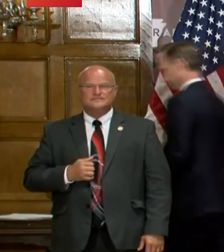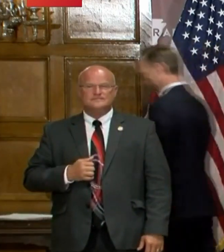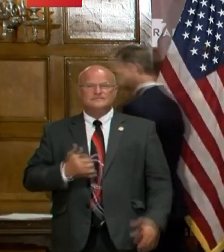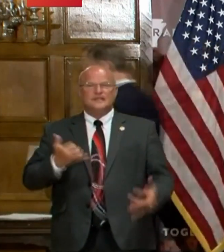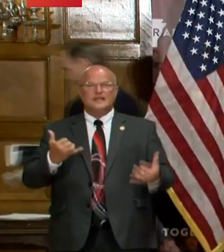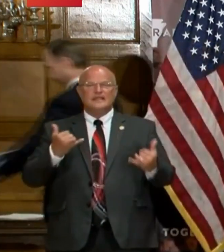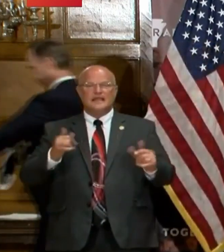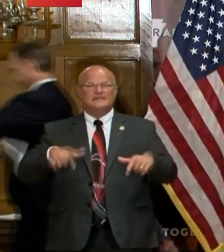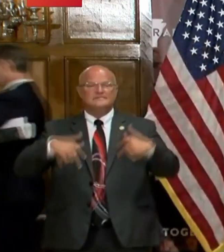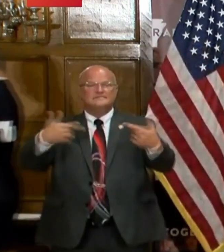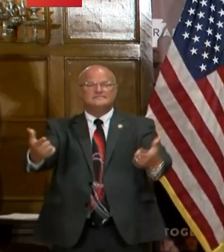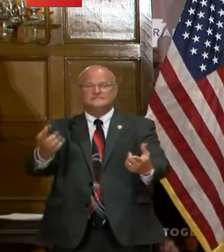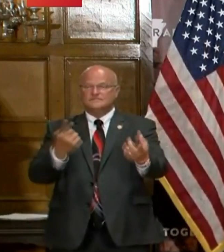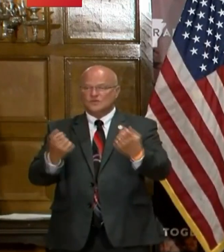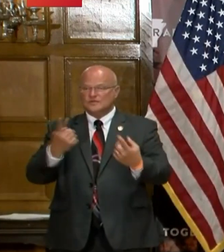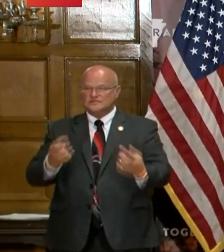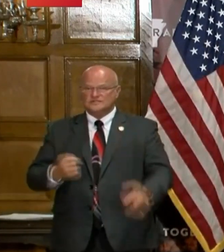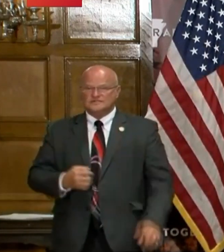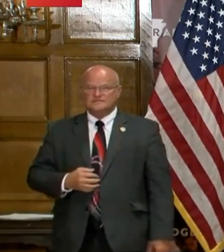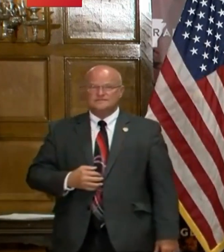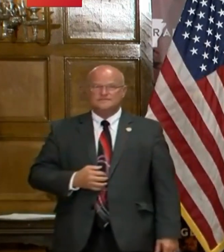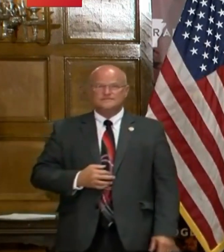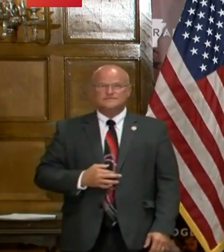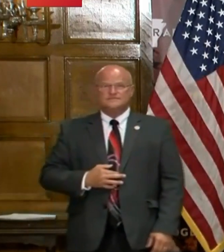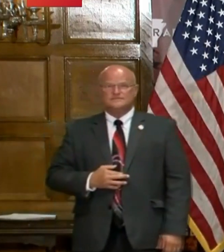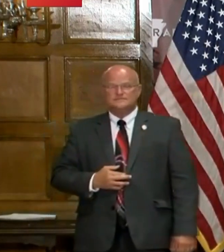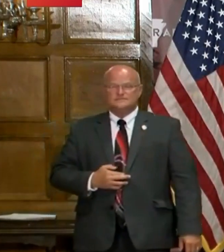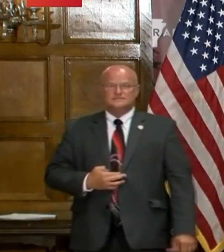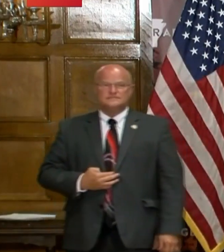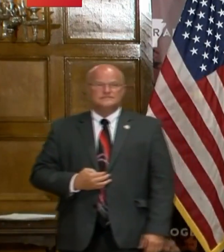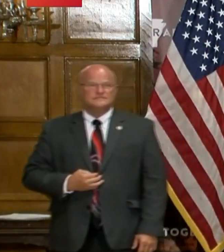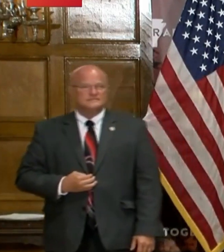With that, we'll take any questions.